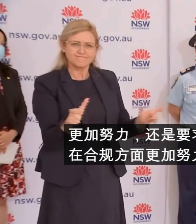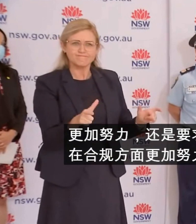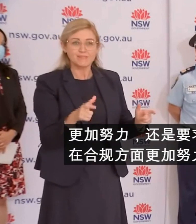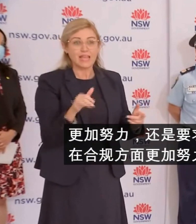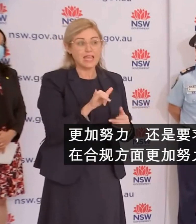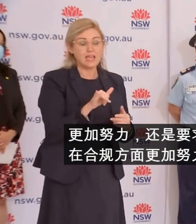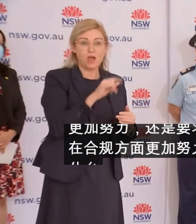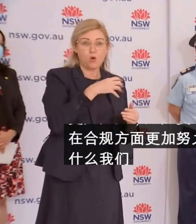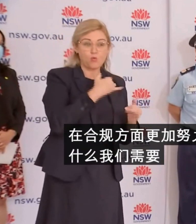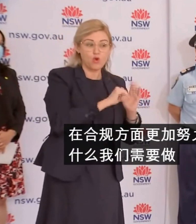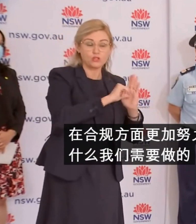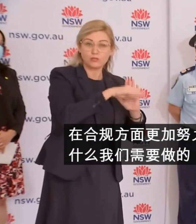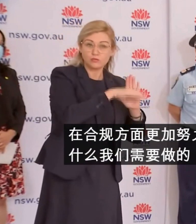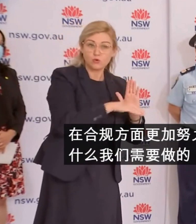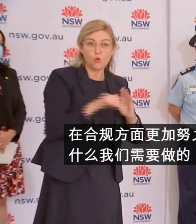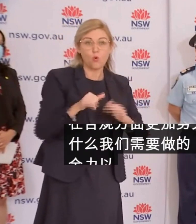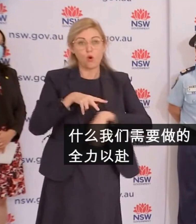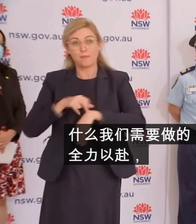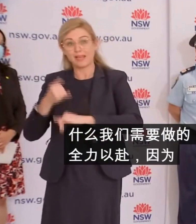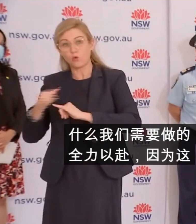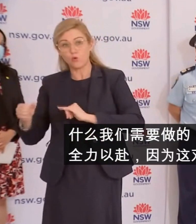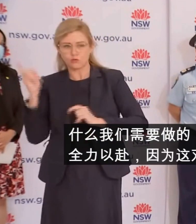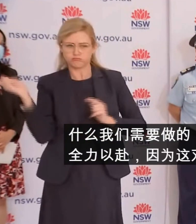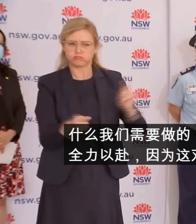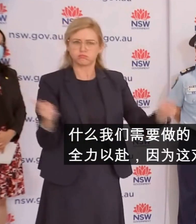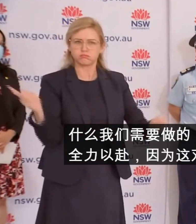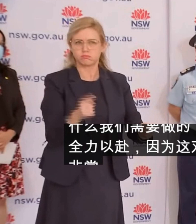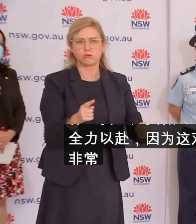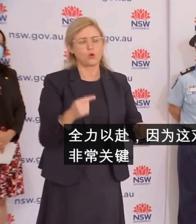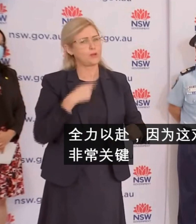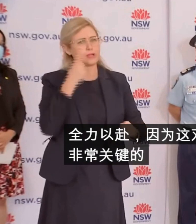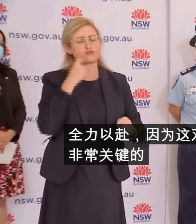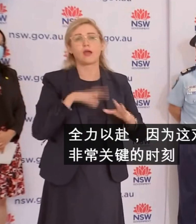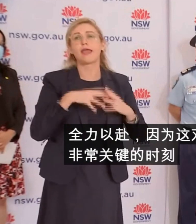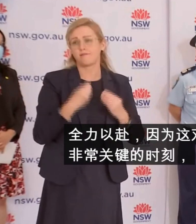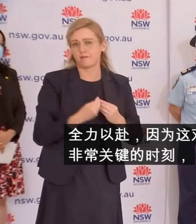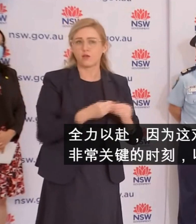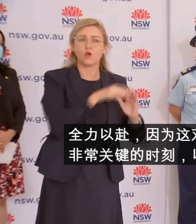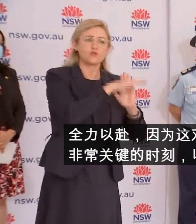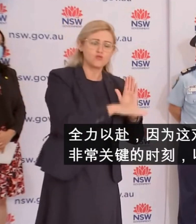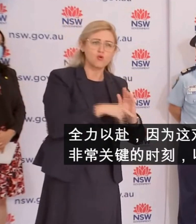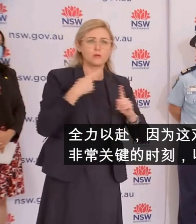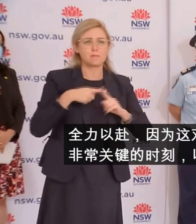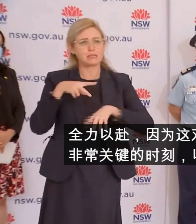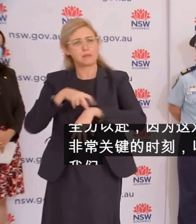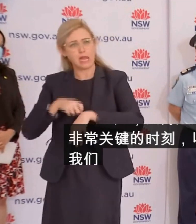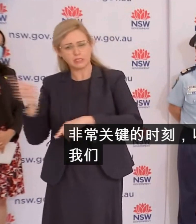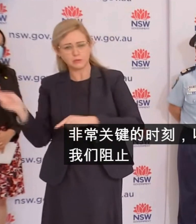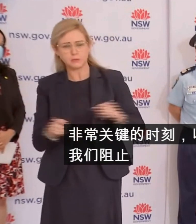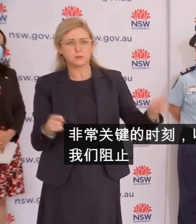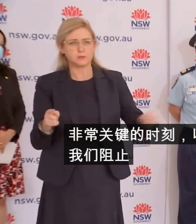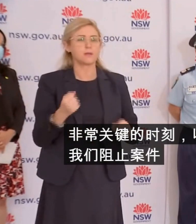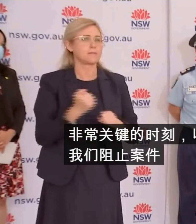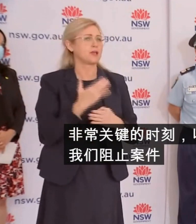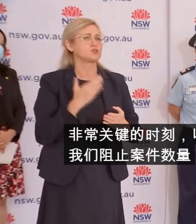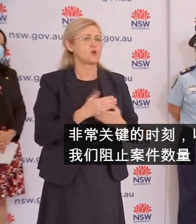harder on compliance. And if there's anything else we need to do, we're throwing everything at it, because it's a really critical time for us to make sure we